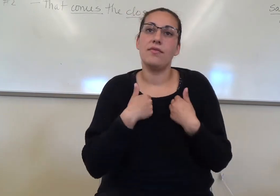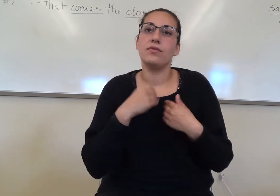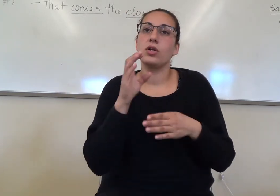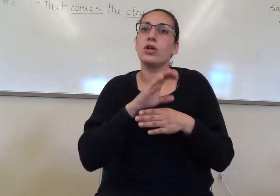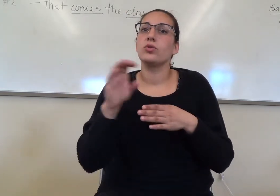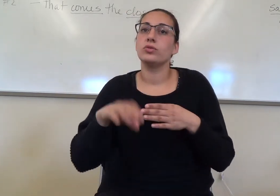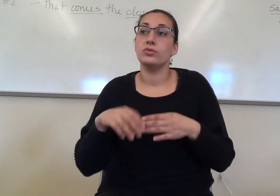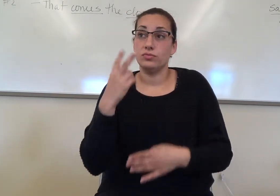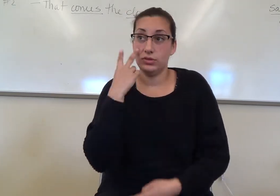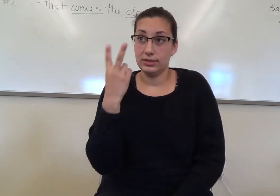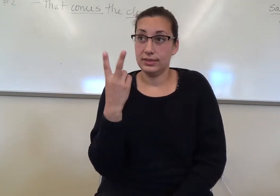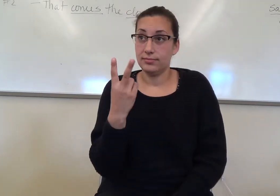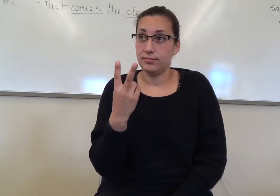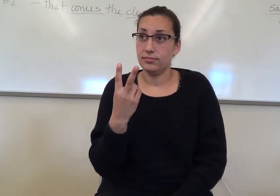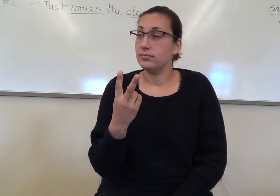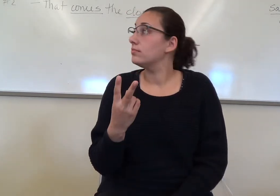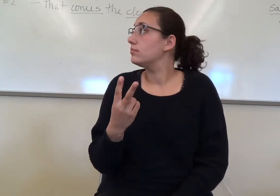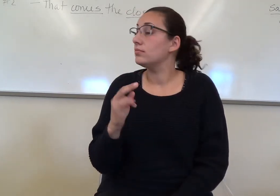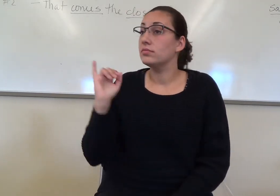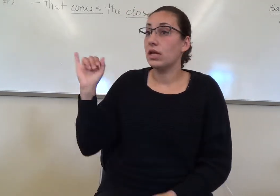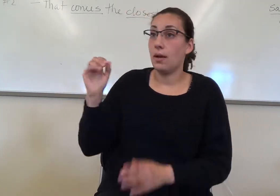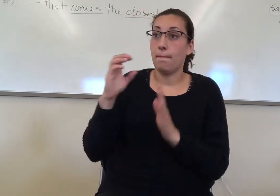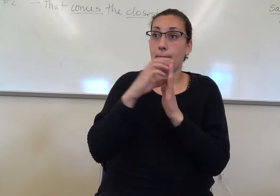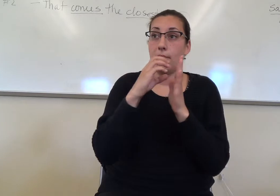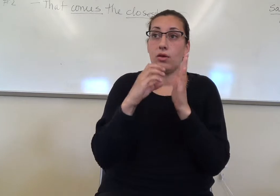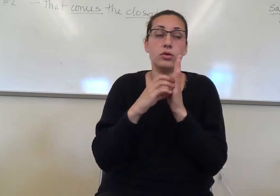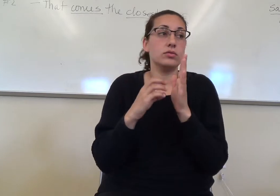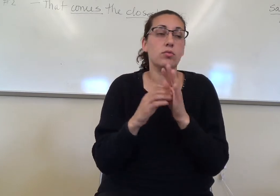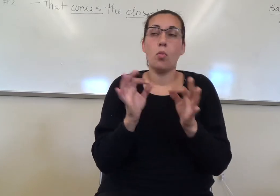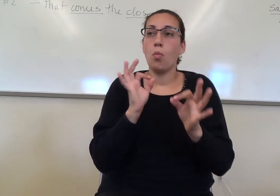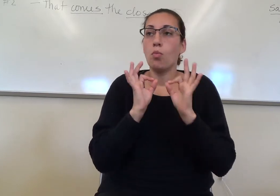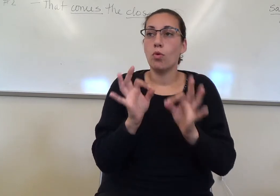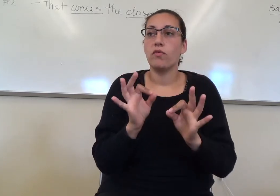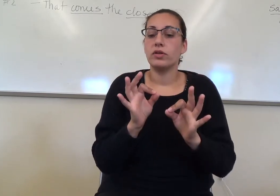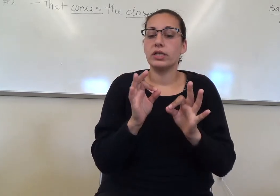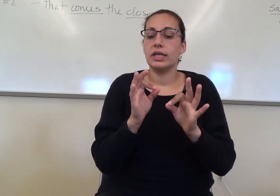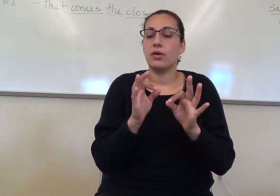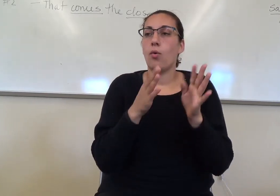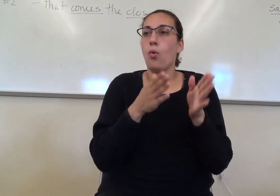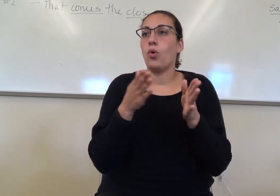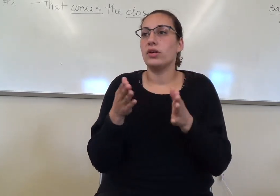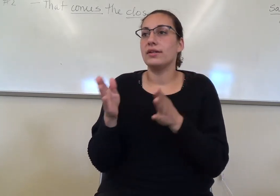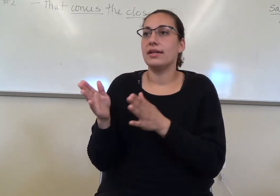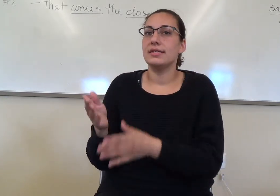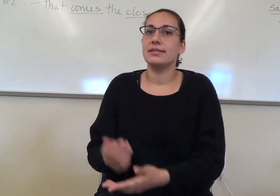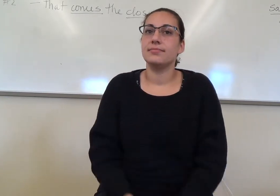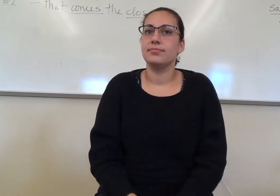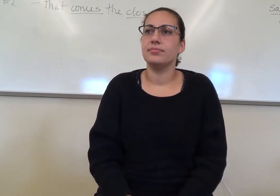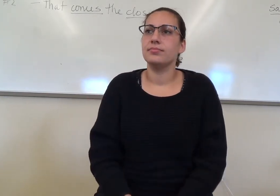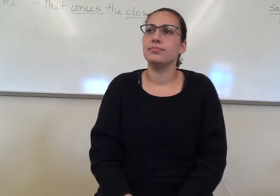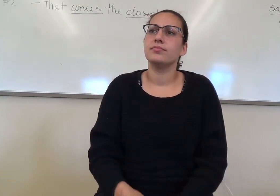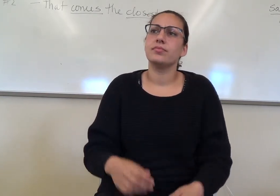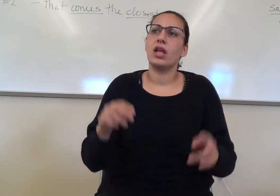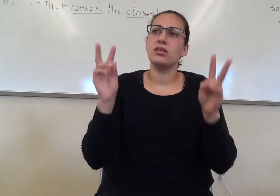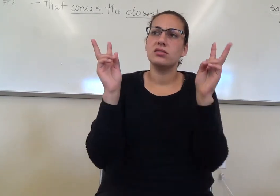Everybody see that? This paragraph is perfectly organized. So what's the topic sentence?